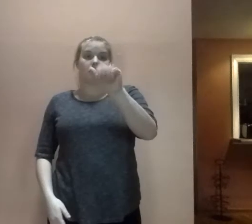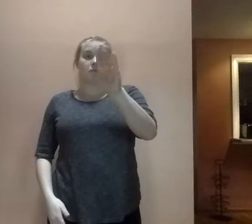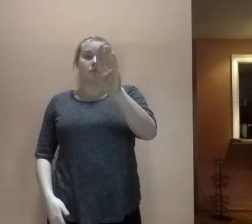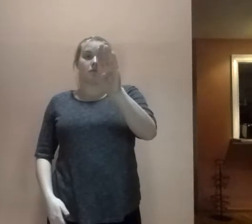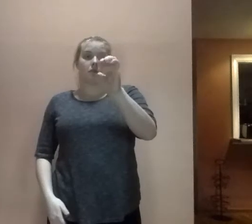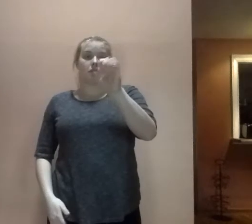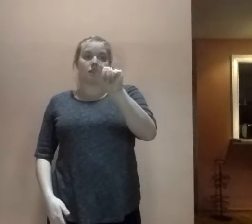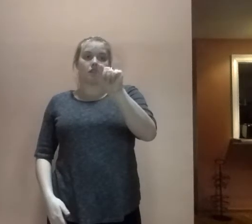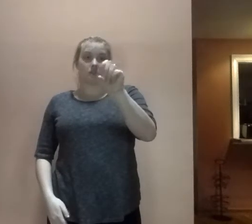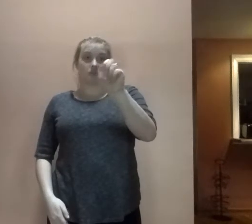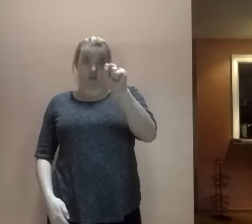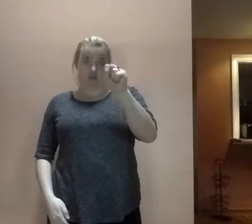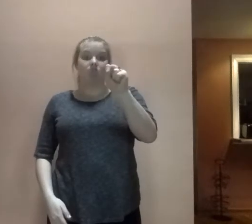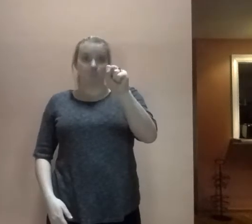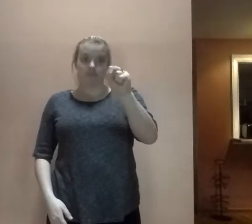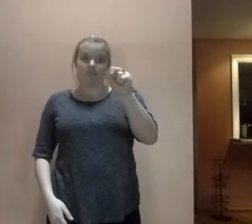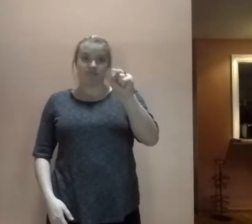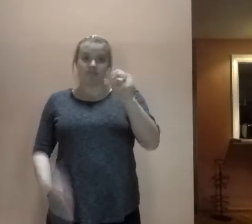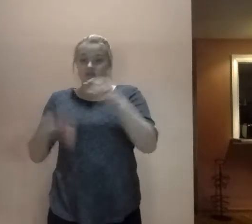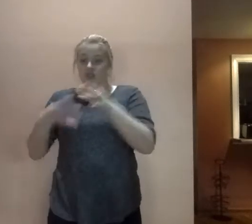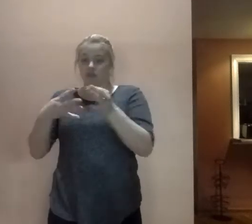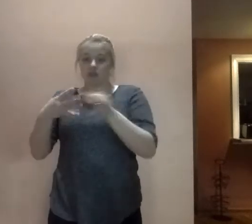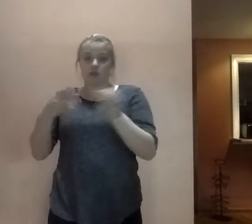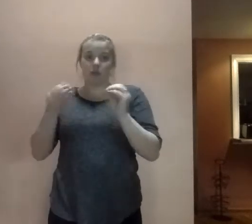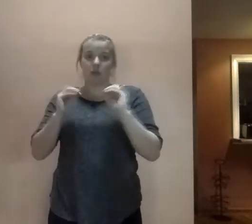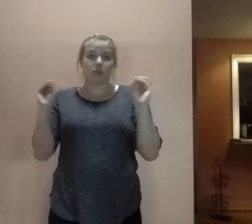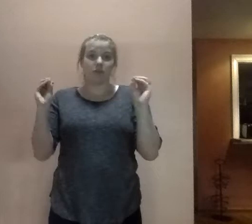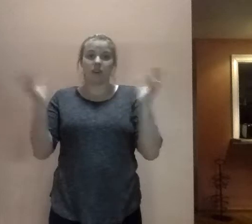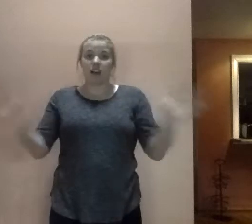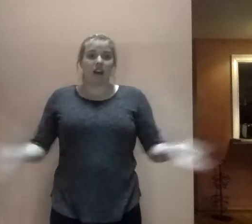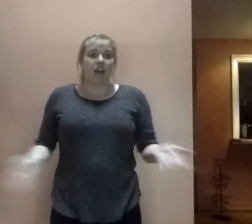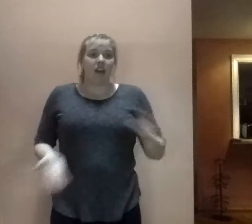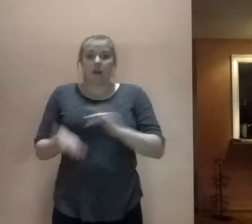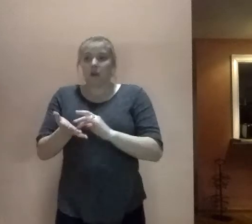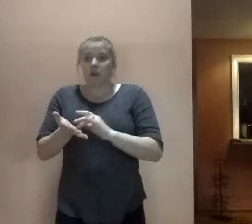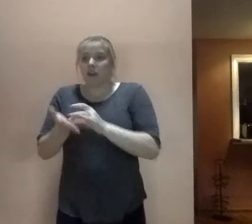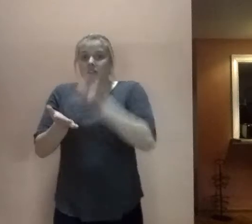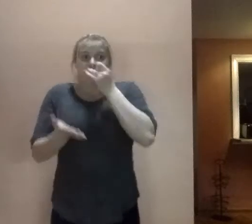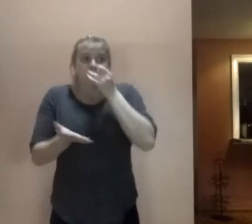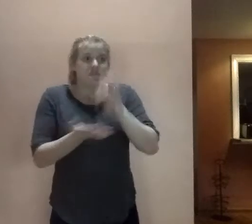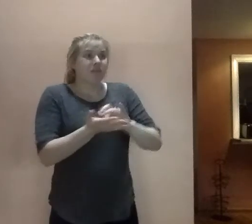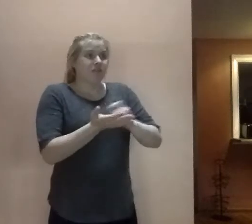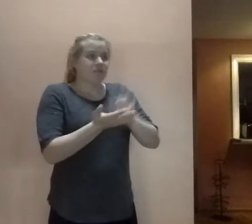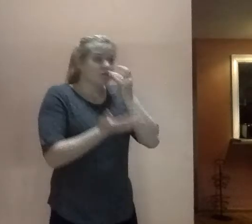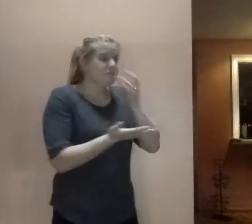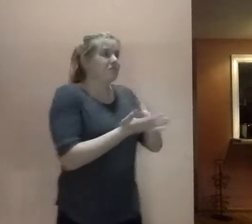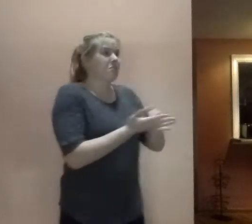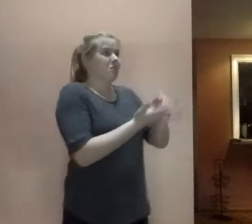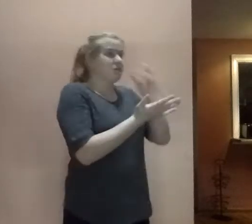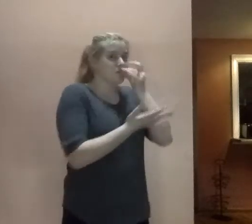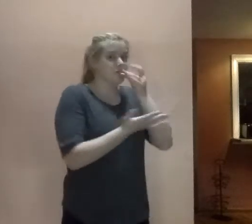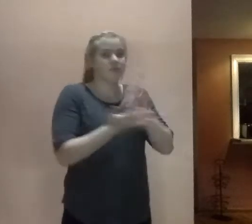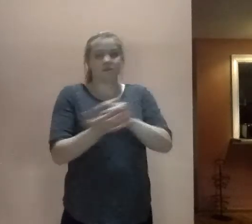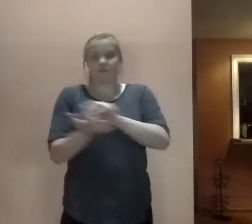You're just like out of options, and you don't know what to do. You're taking medicine. You listen to this doctor, and the cardiologist says take this, and the